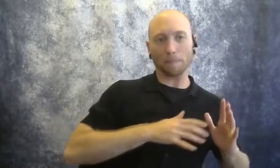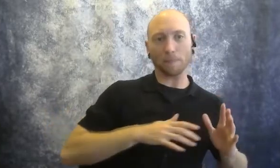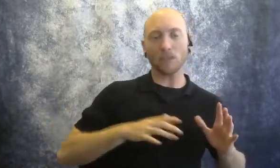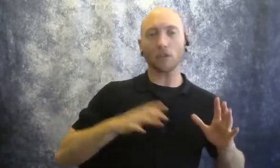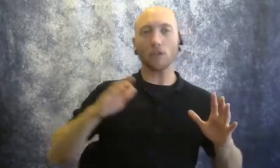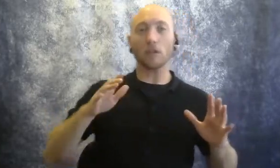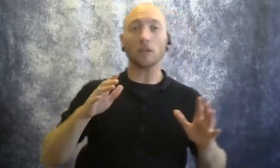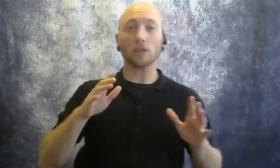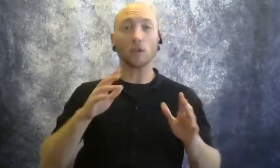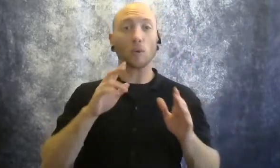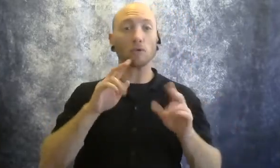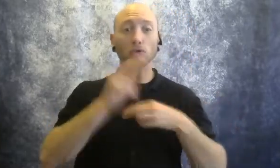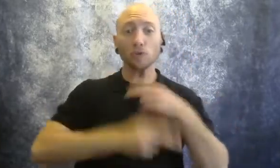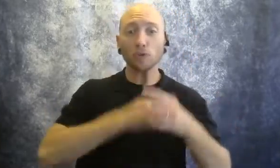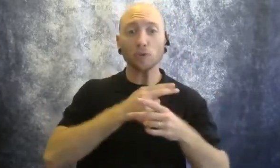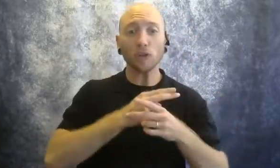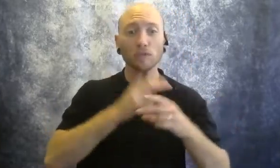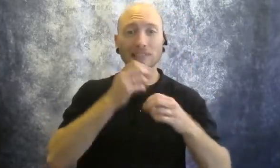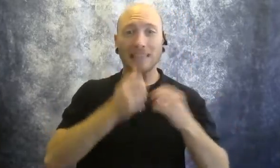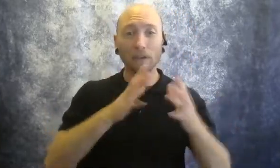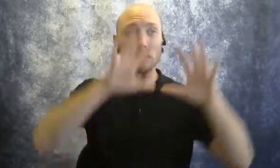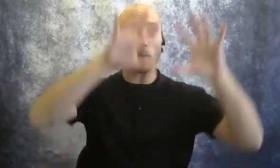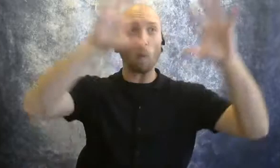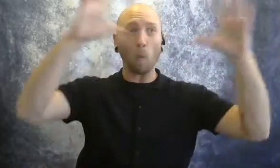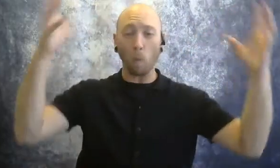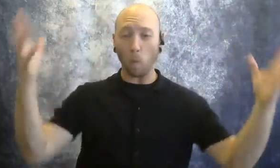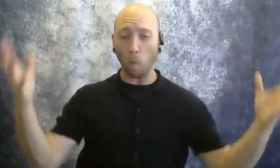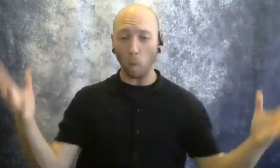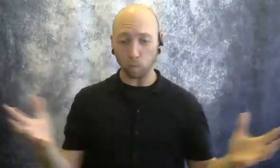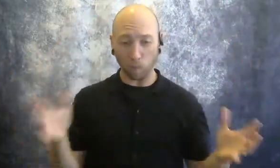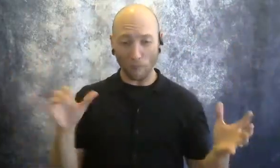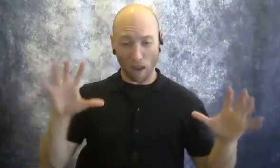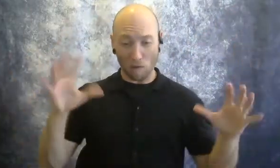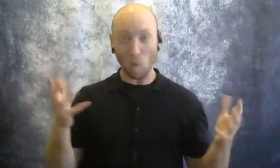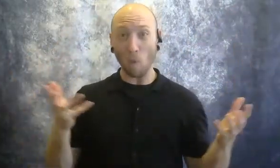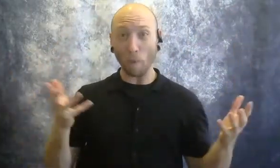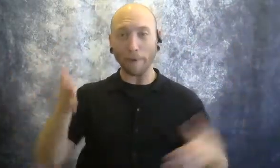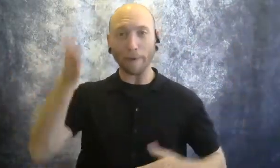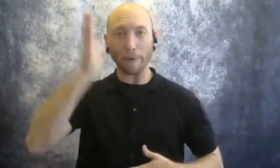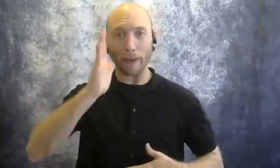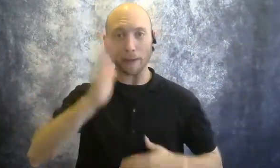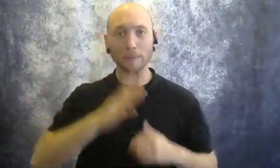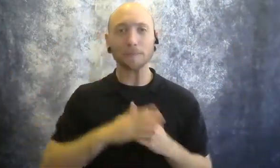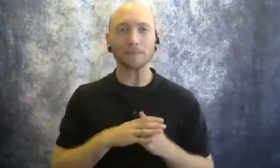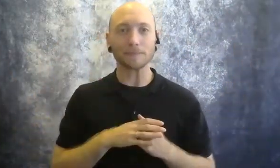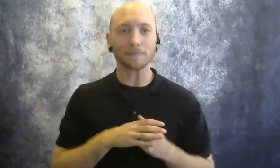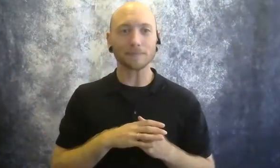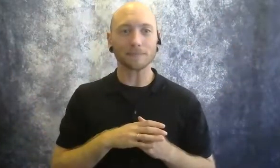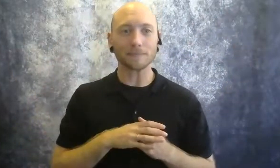Everything in this universe and all the universes belong constitutes God, period. Now, you and